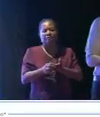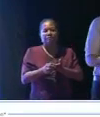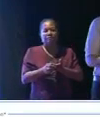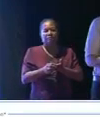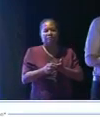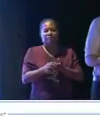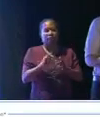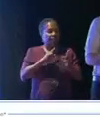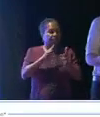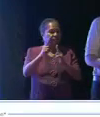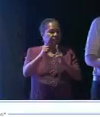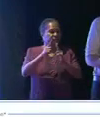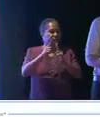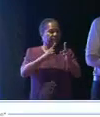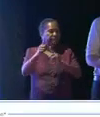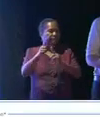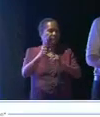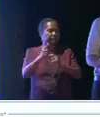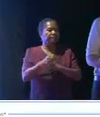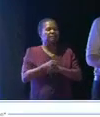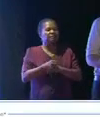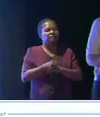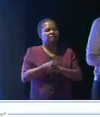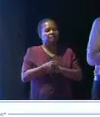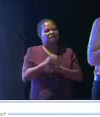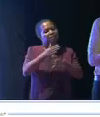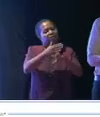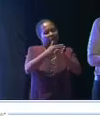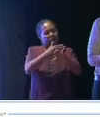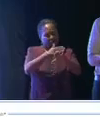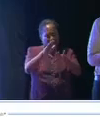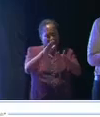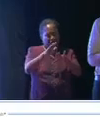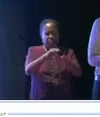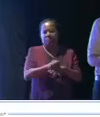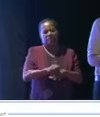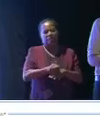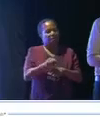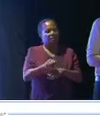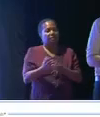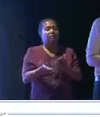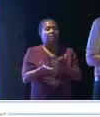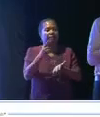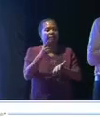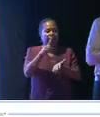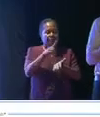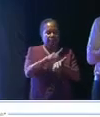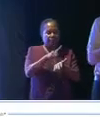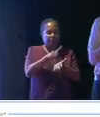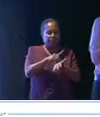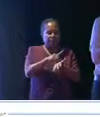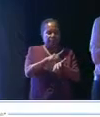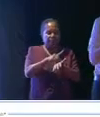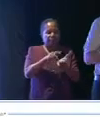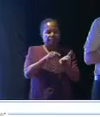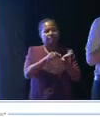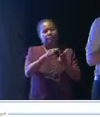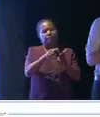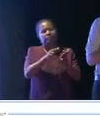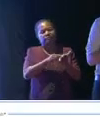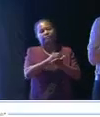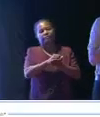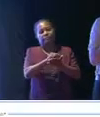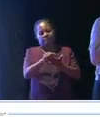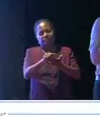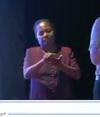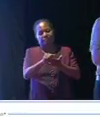TIN information must be valid. Okay, so the system will not actually let you continue unless the TIN number you enter